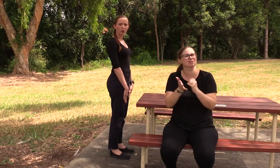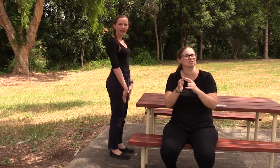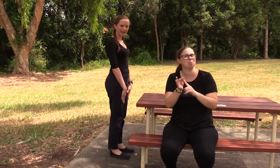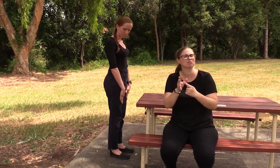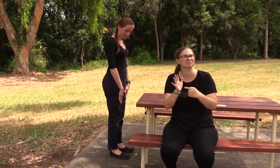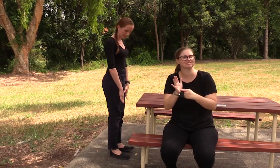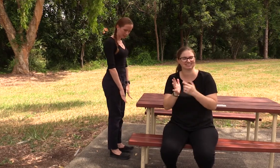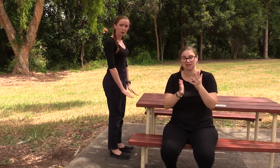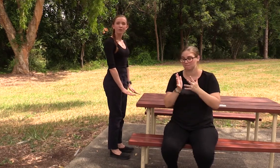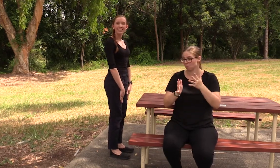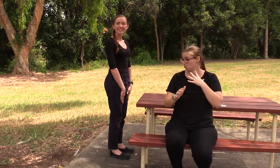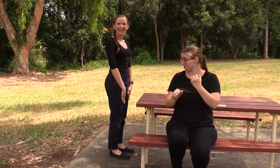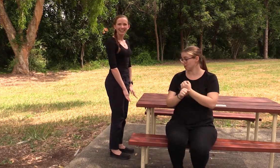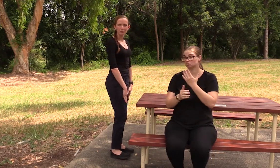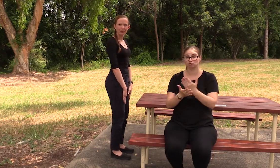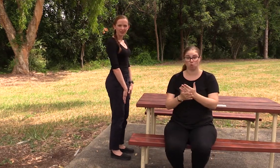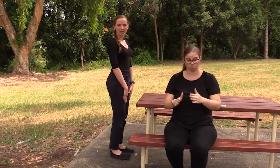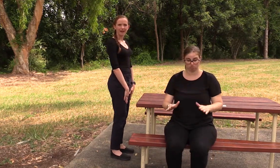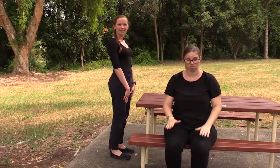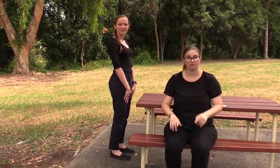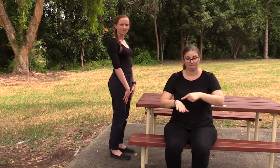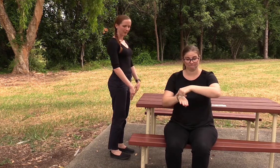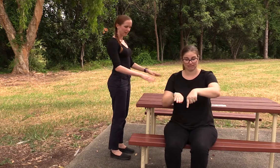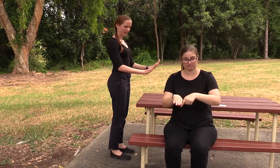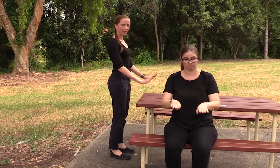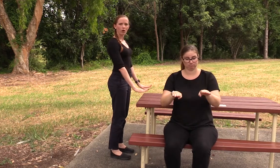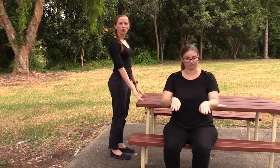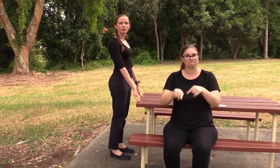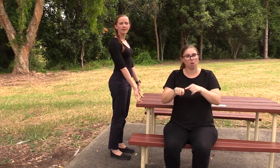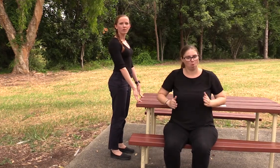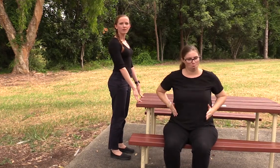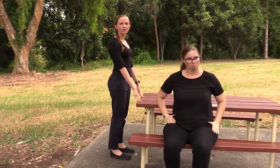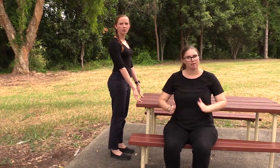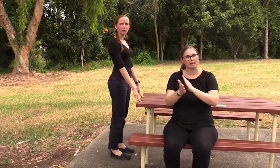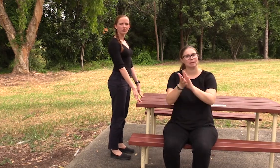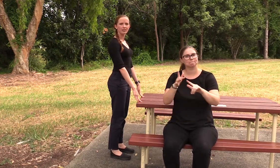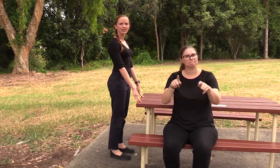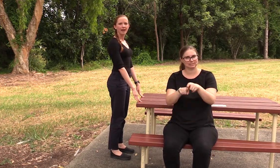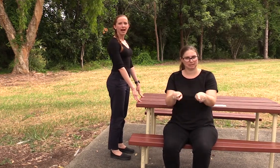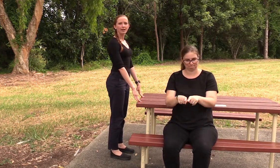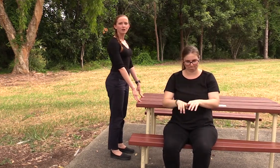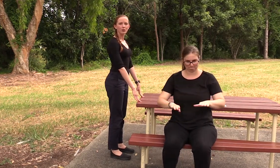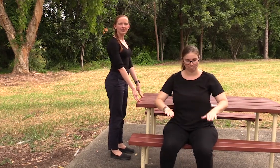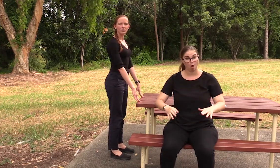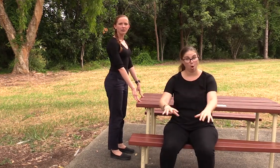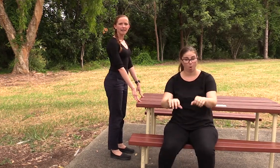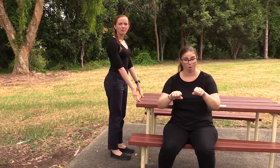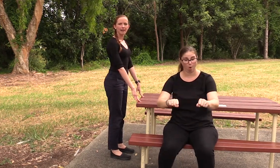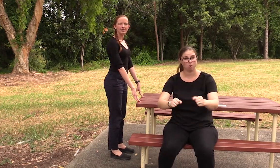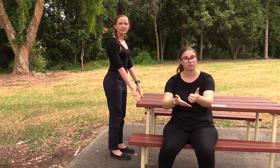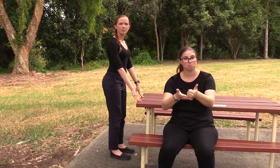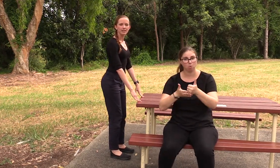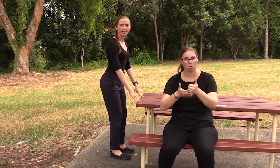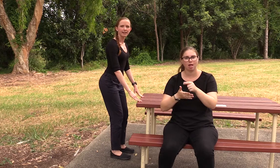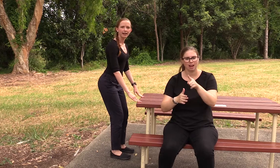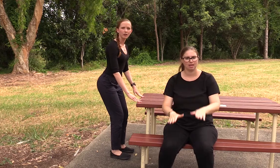sure your feet are hip width apart, that you're holding on for support, and you do a little knee